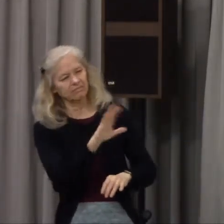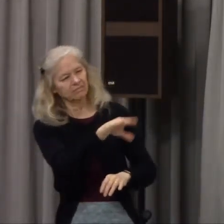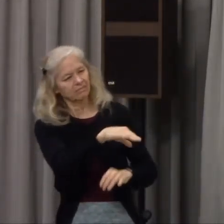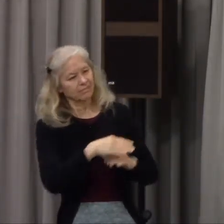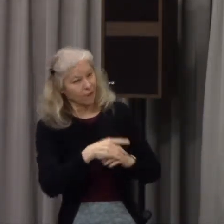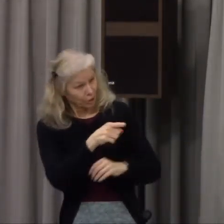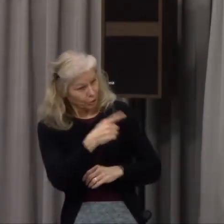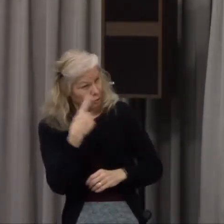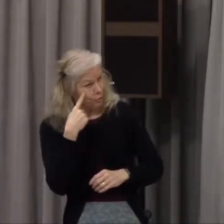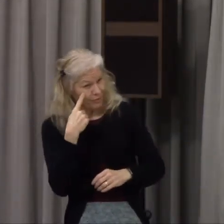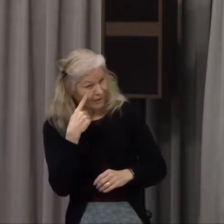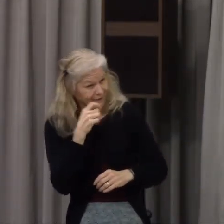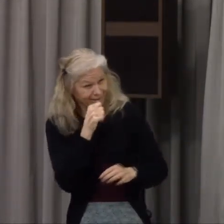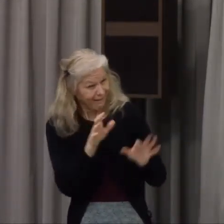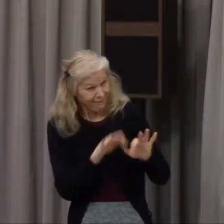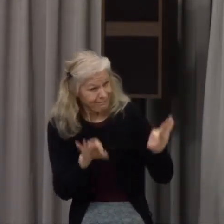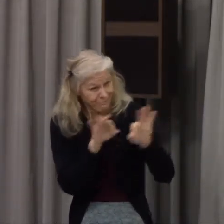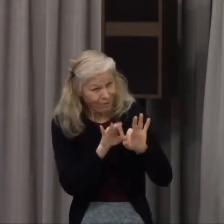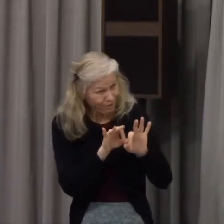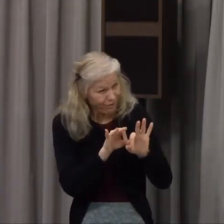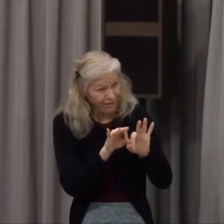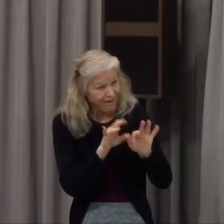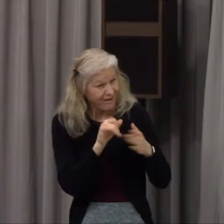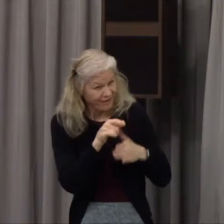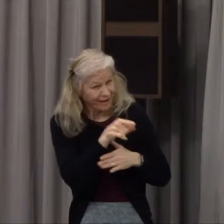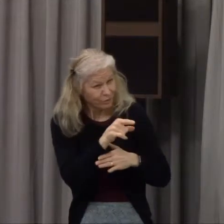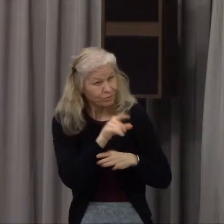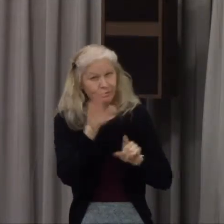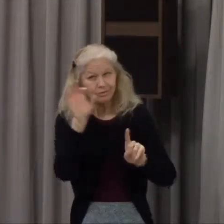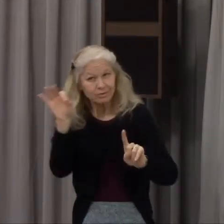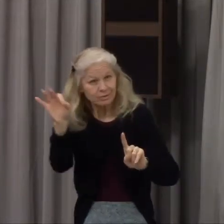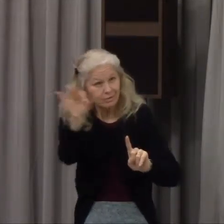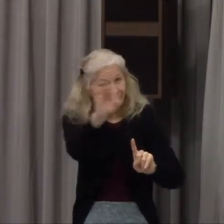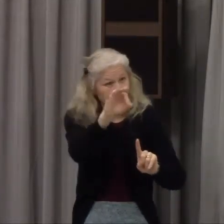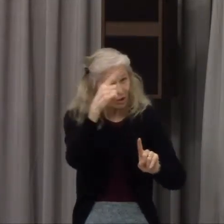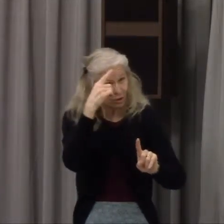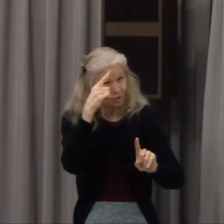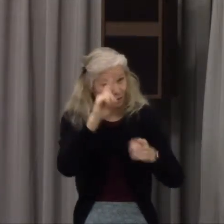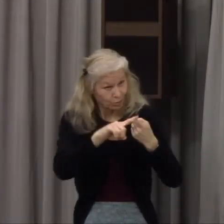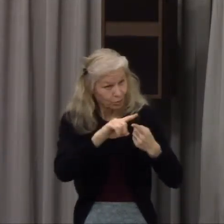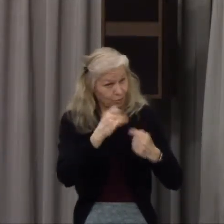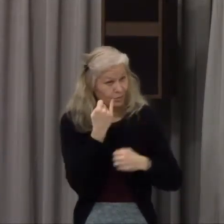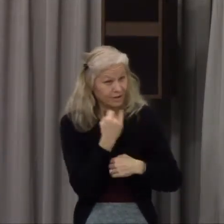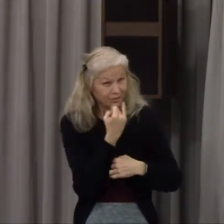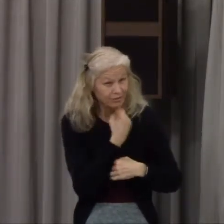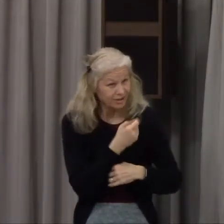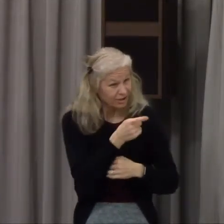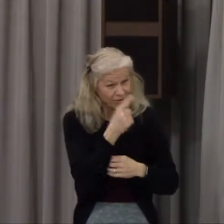I will also give thee for a light to the Gentiles, that thou mayest be my salvation unto the end